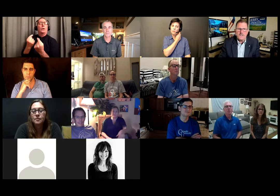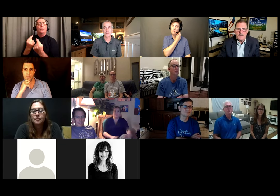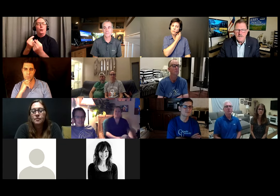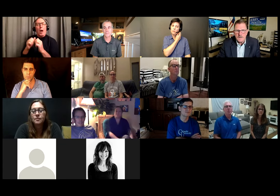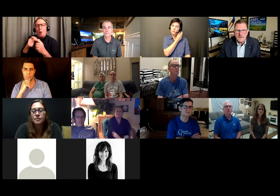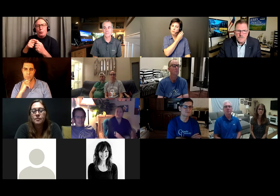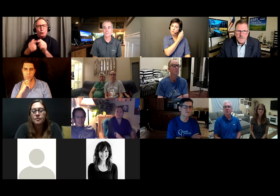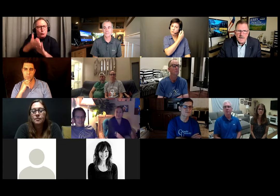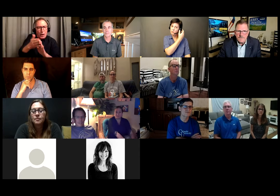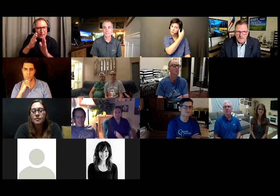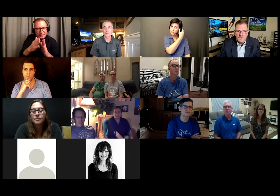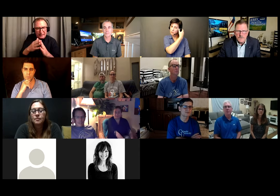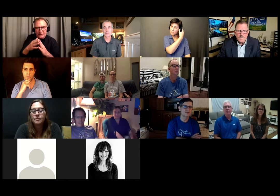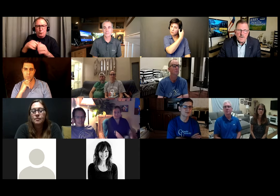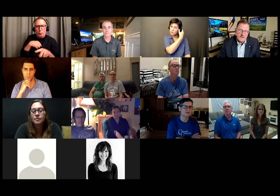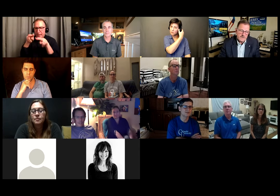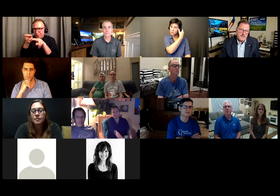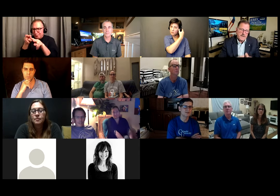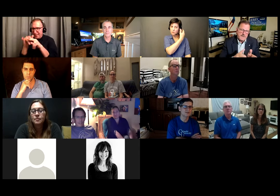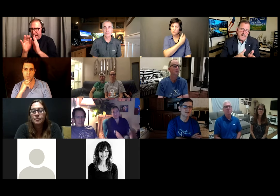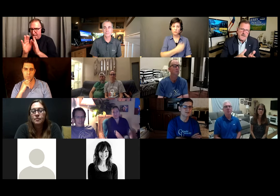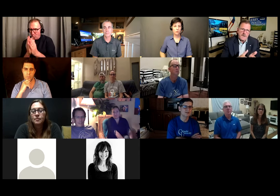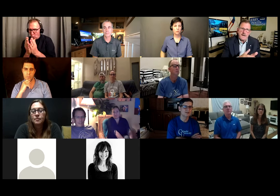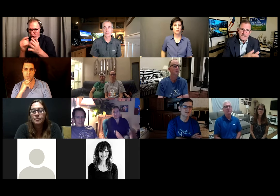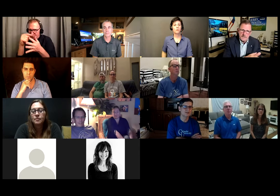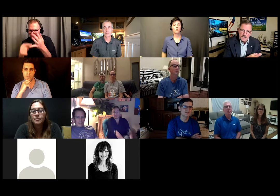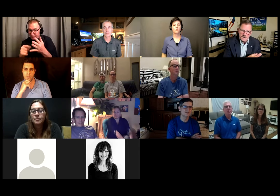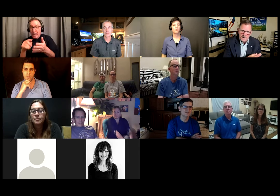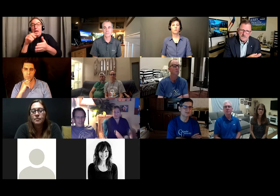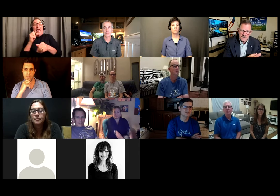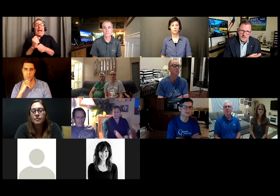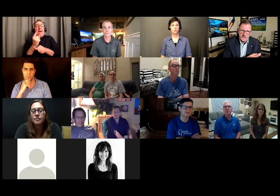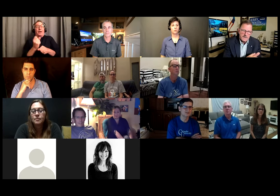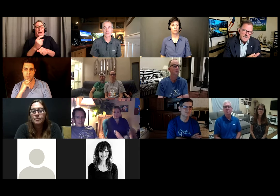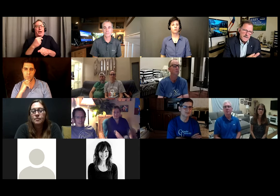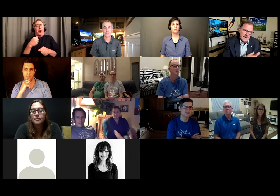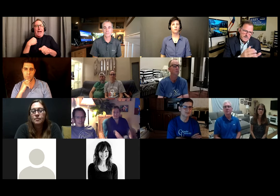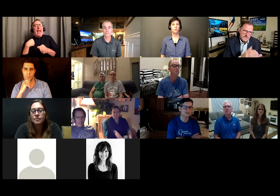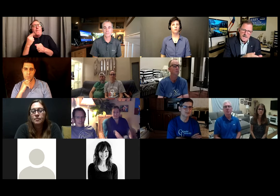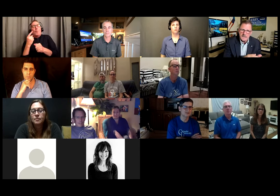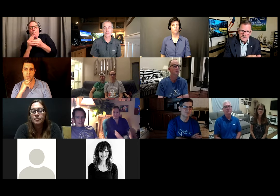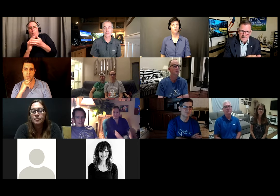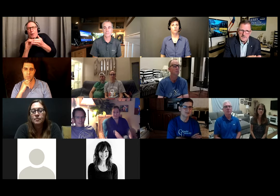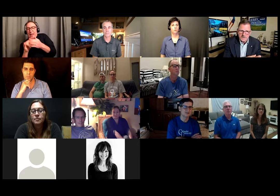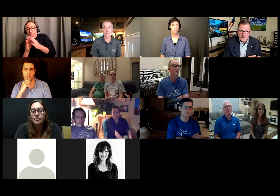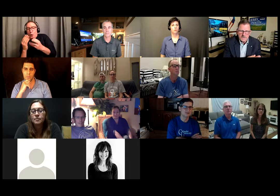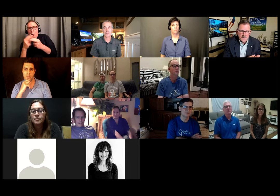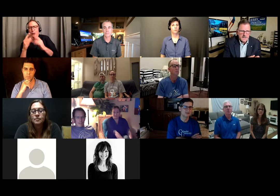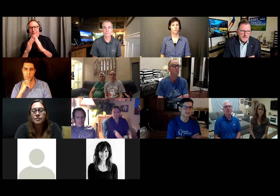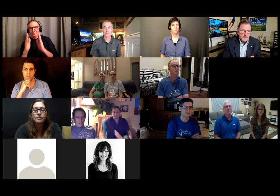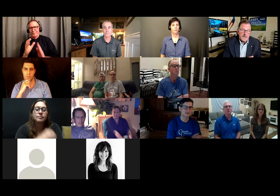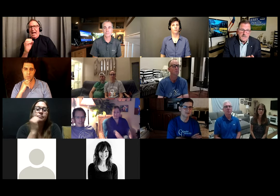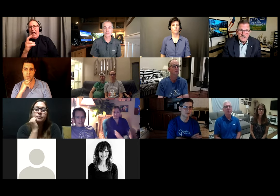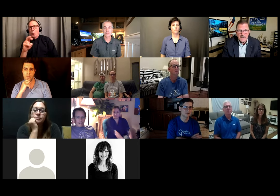every 7 years we have to do, every year we have to update our housing element and provide it to the state to be